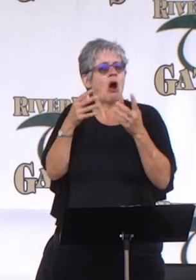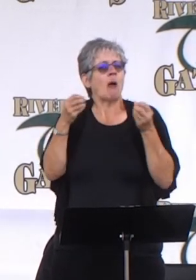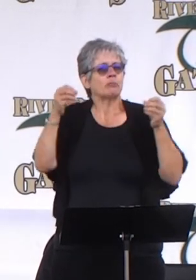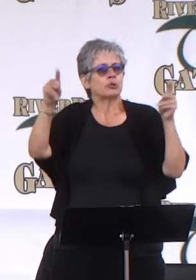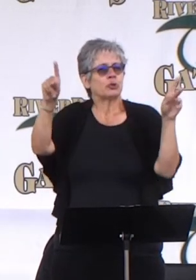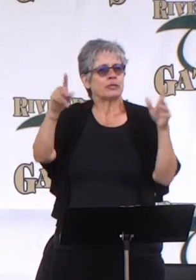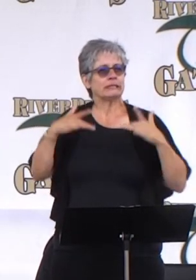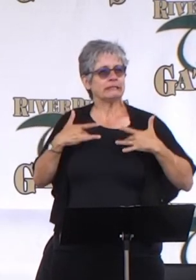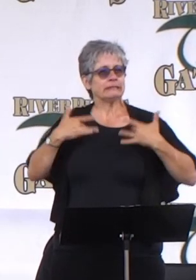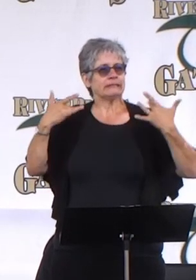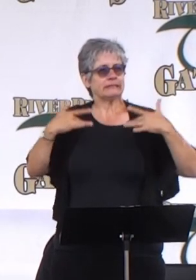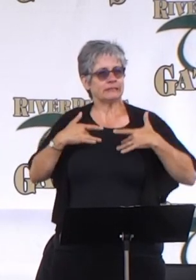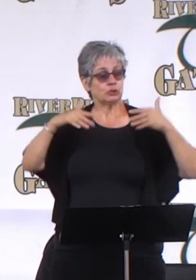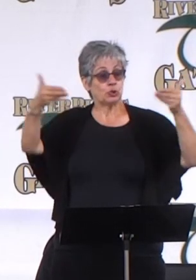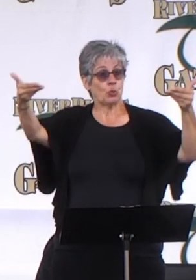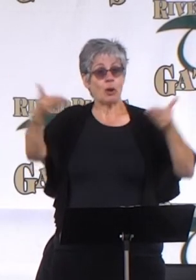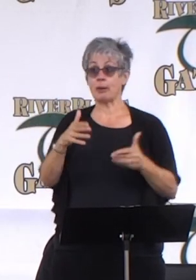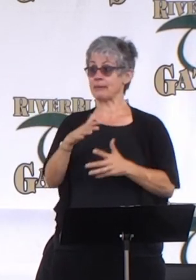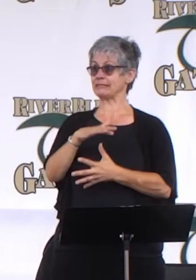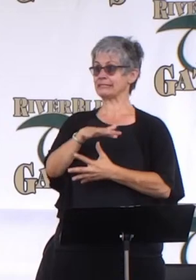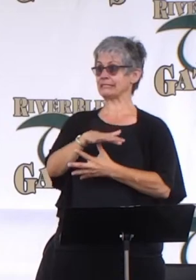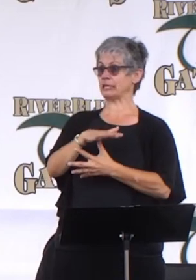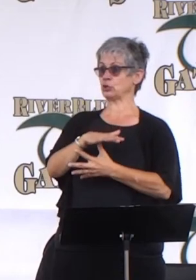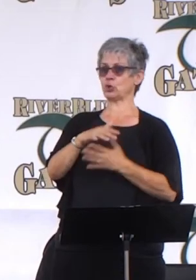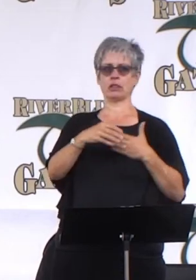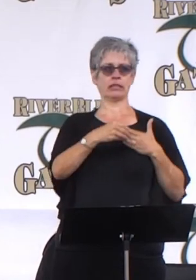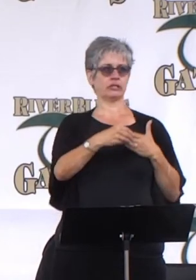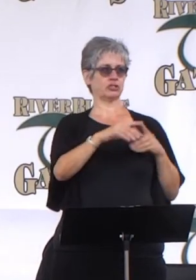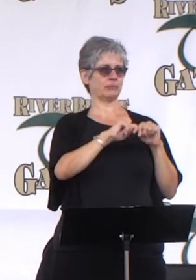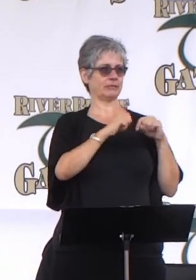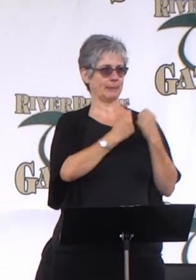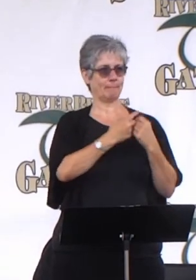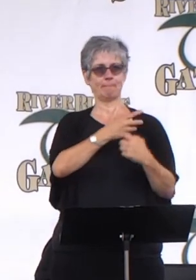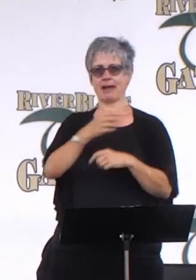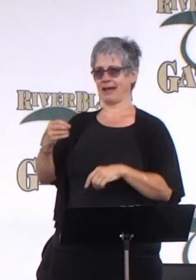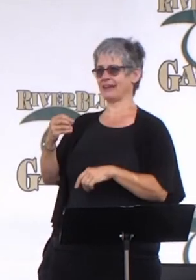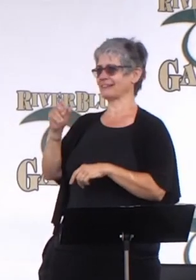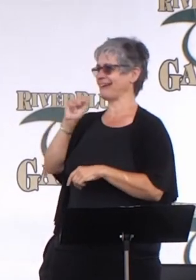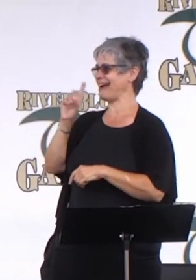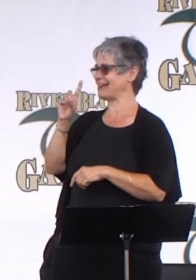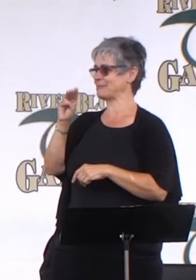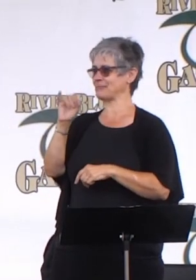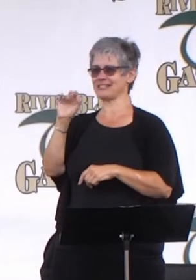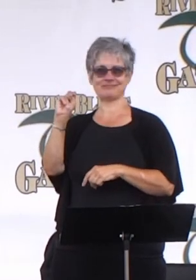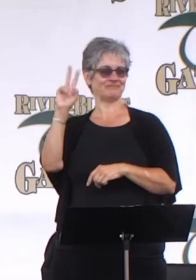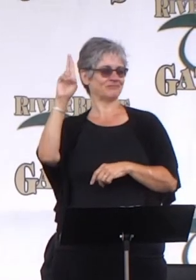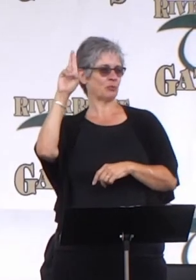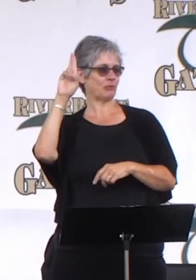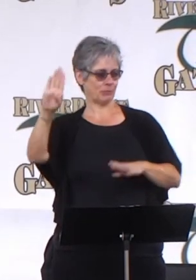in welcoming senior leadership team and River Bluff High School's administration to our ceremony today.